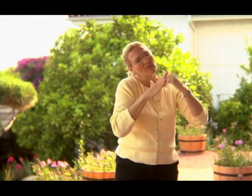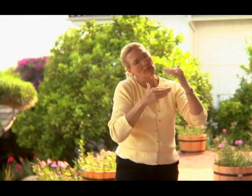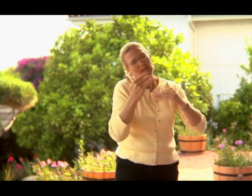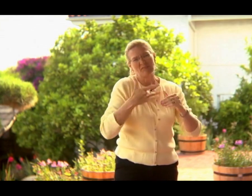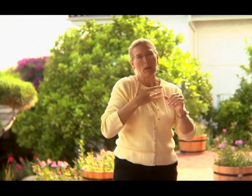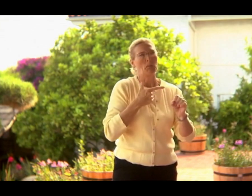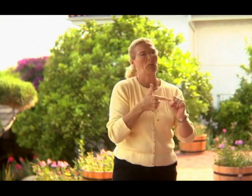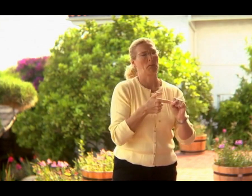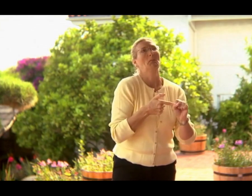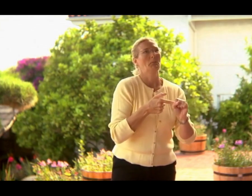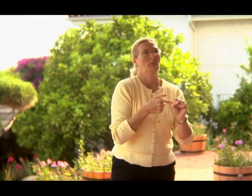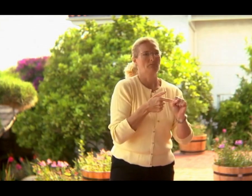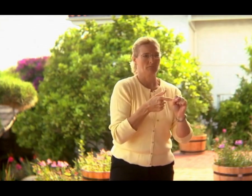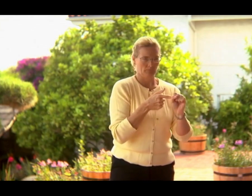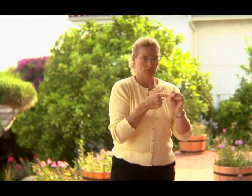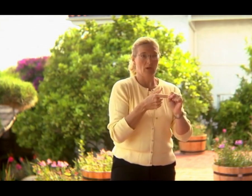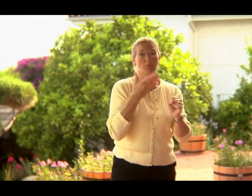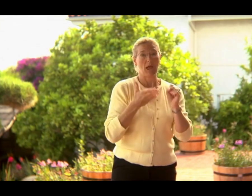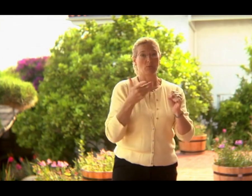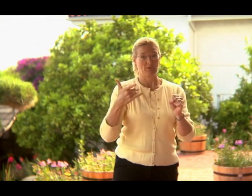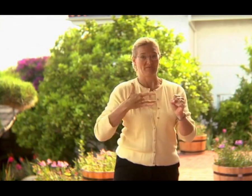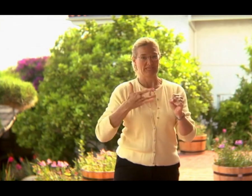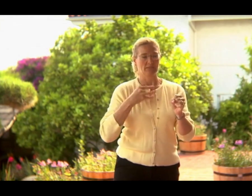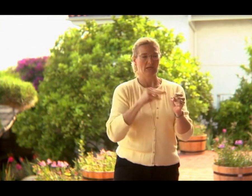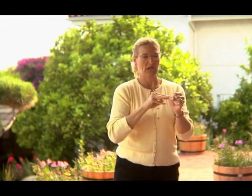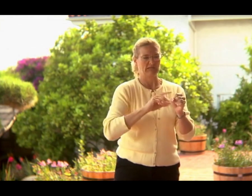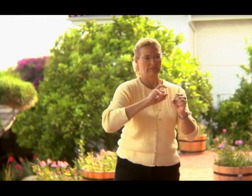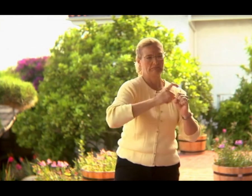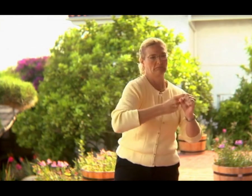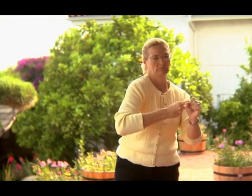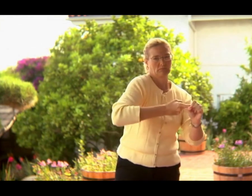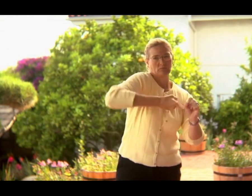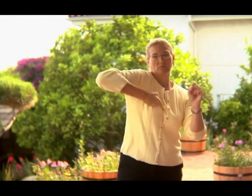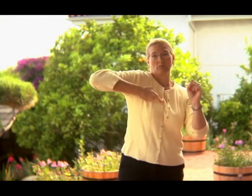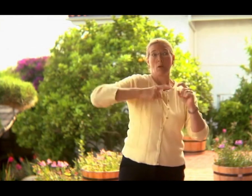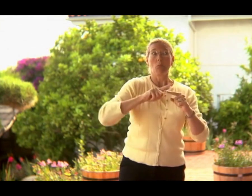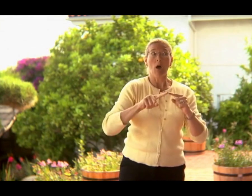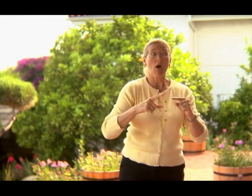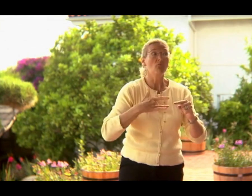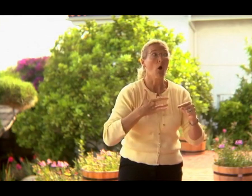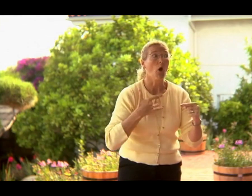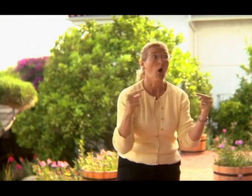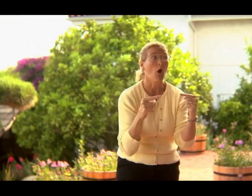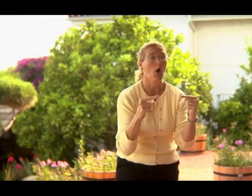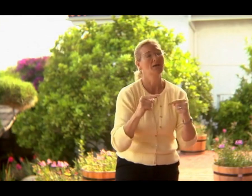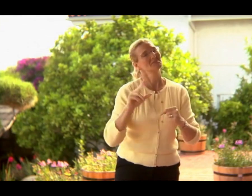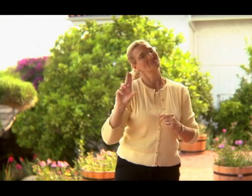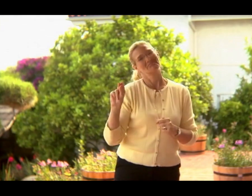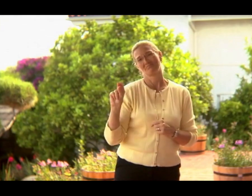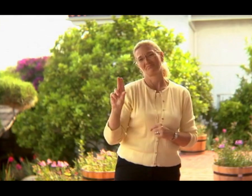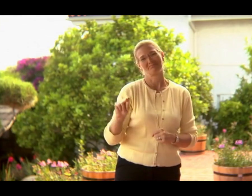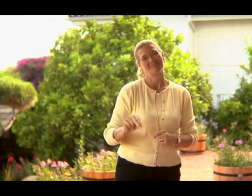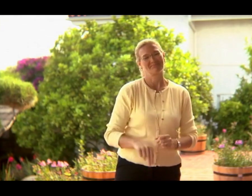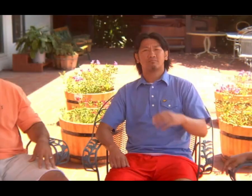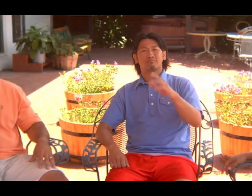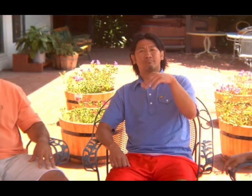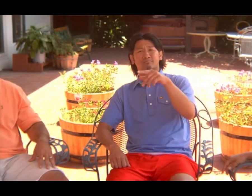only slightly uncomfortable, just a small prick, and you may feel the doctor working, but you won't feel any pain. Can